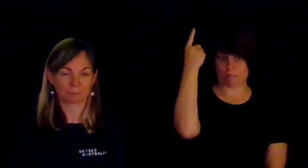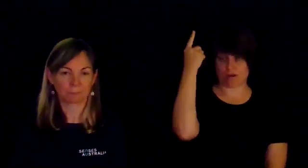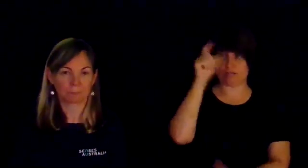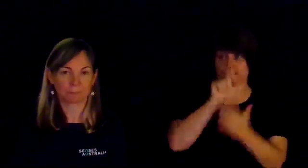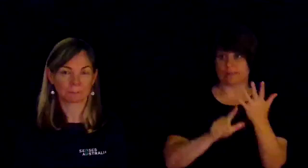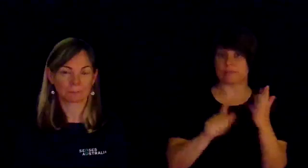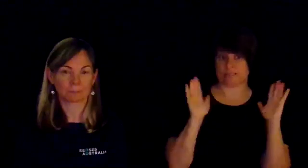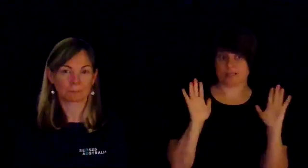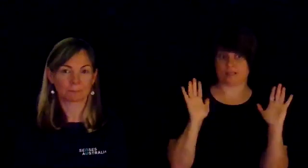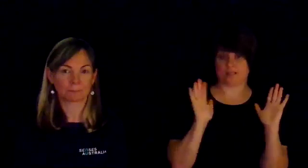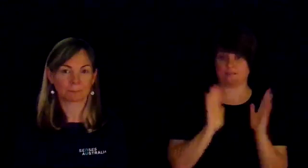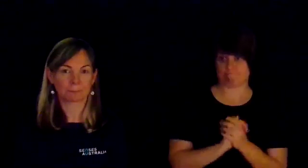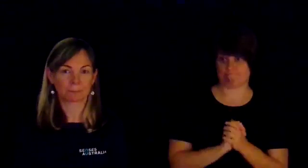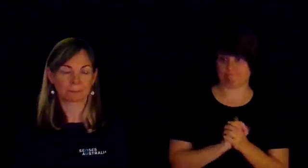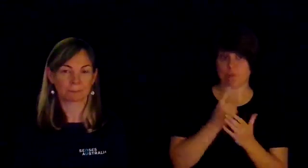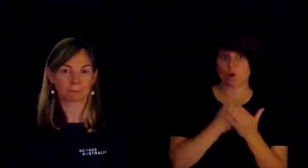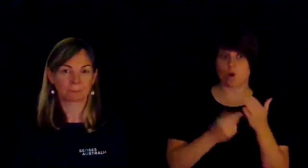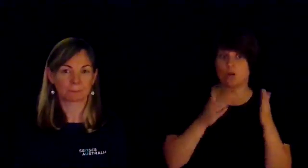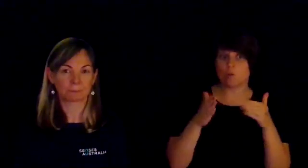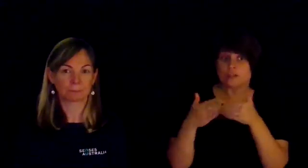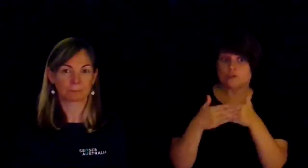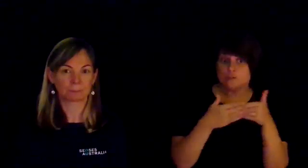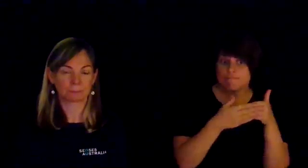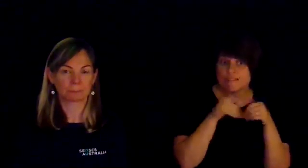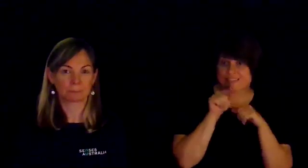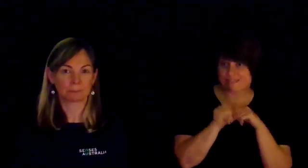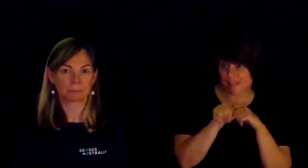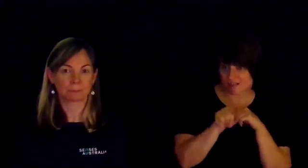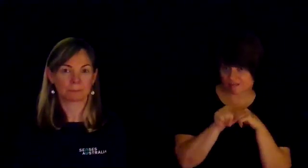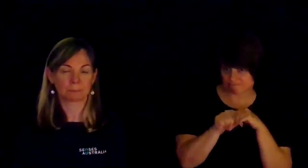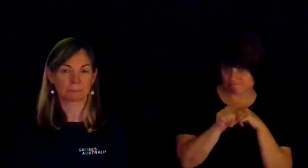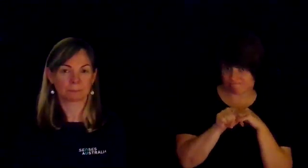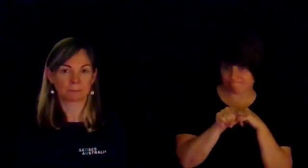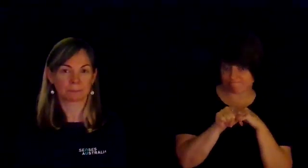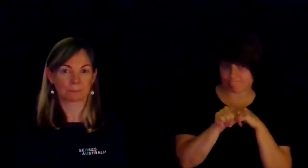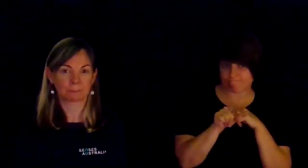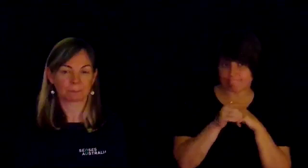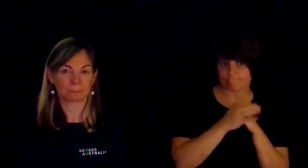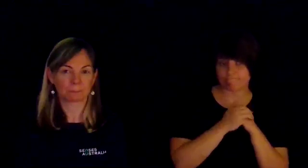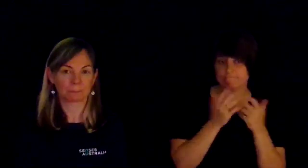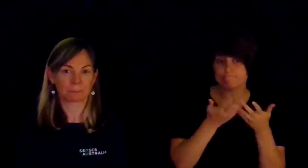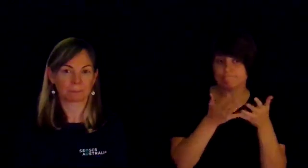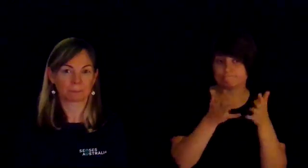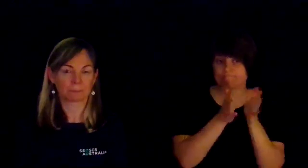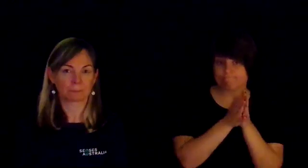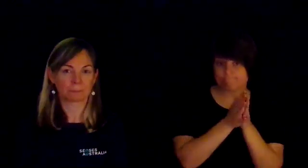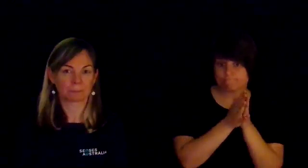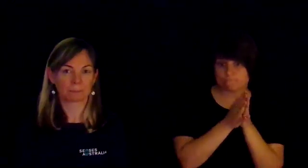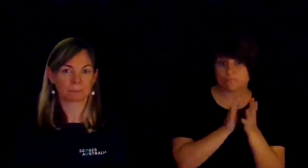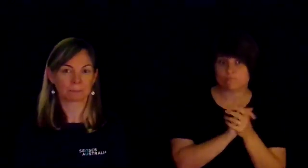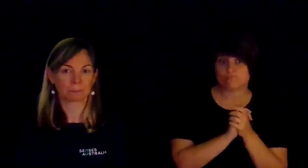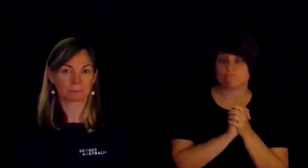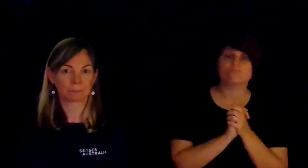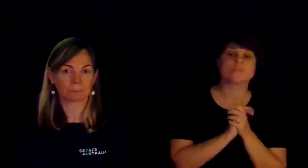The only way to fix that I have found is to get a